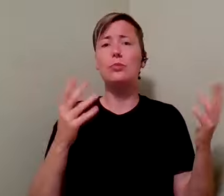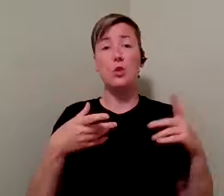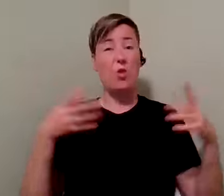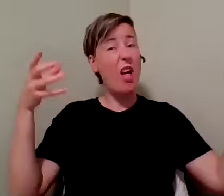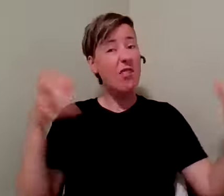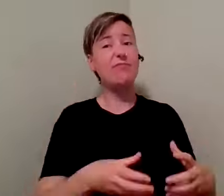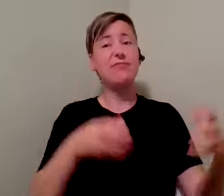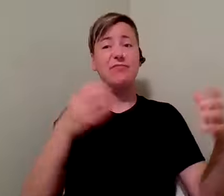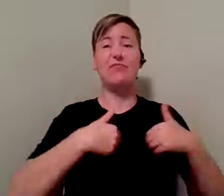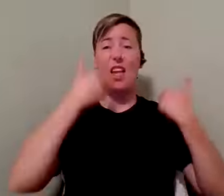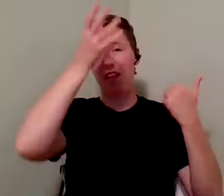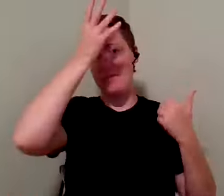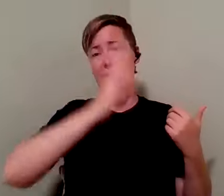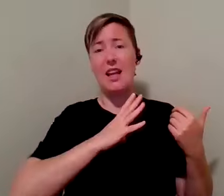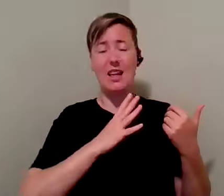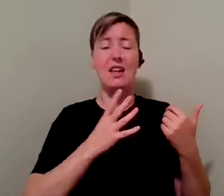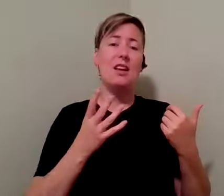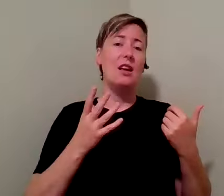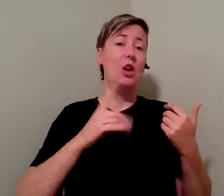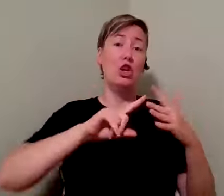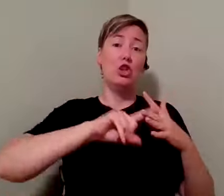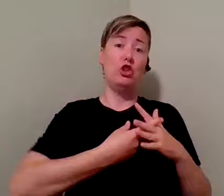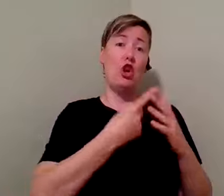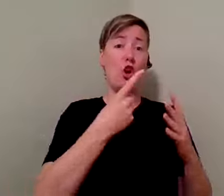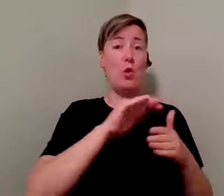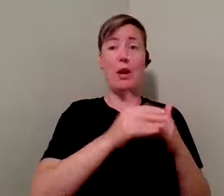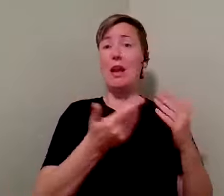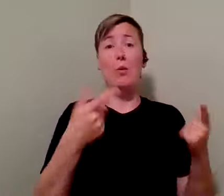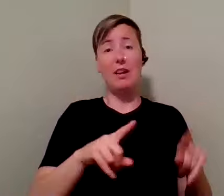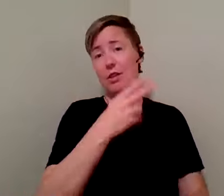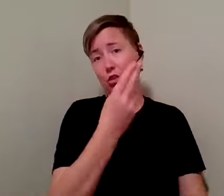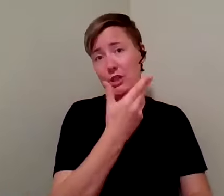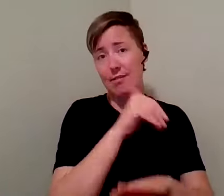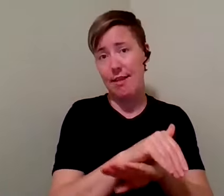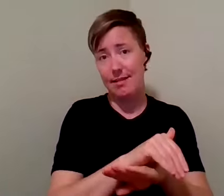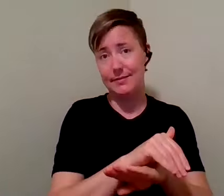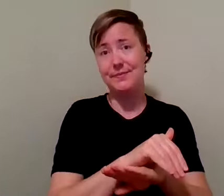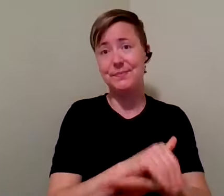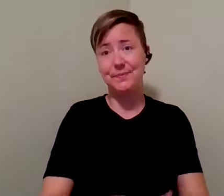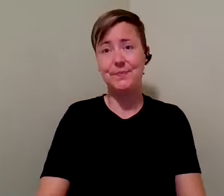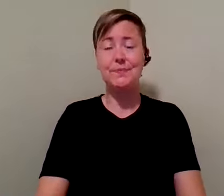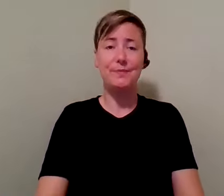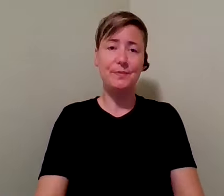would start our weekend on Thursday night. And I have to say